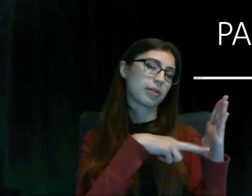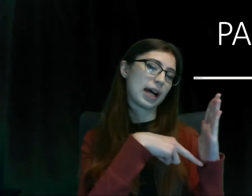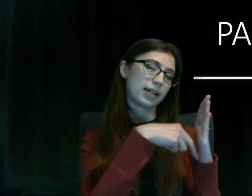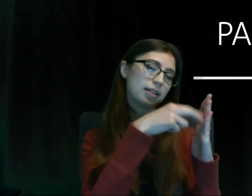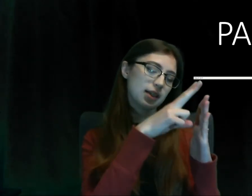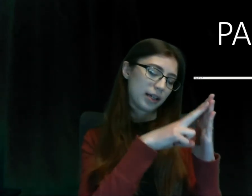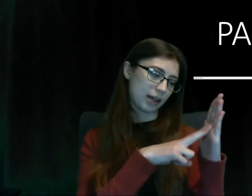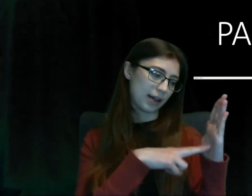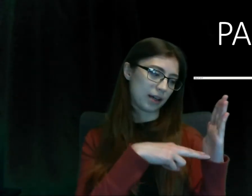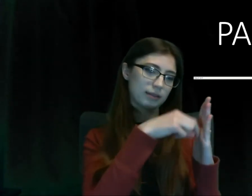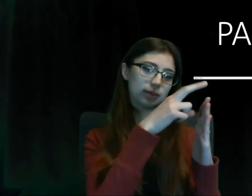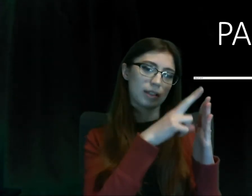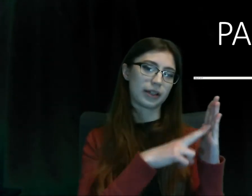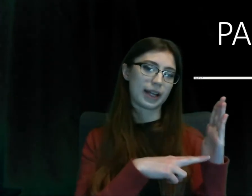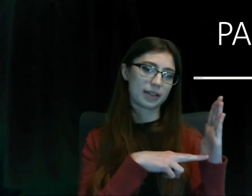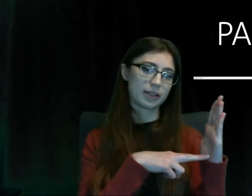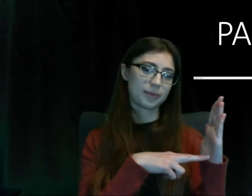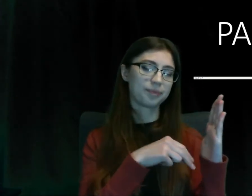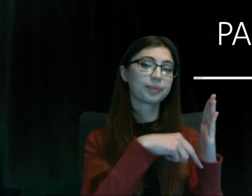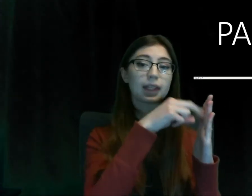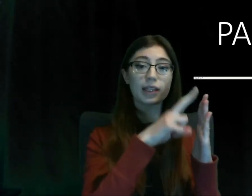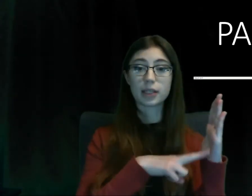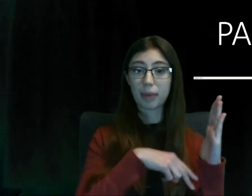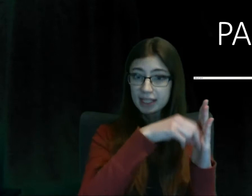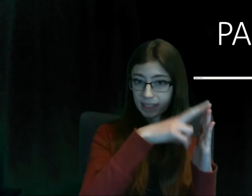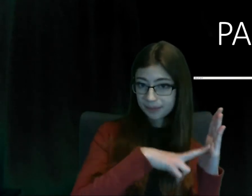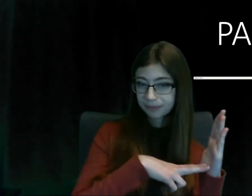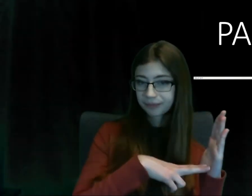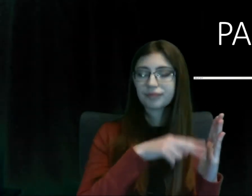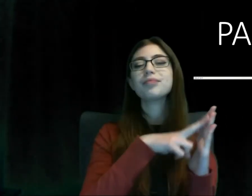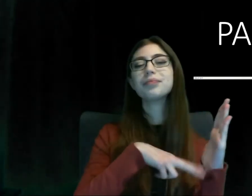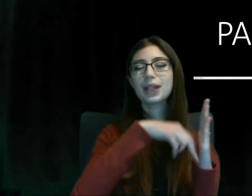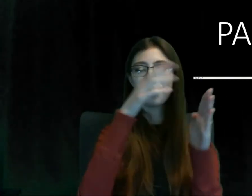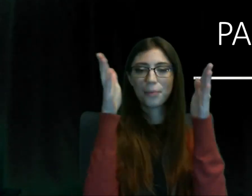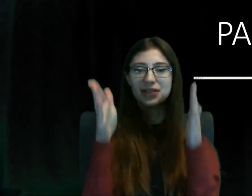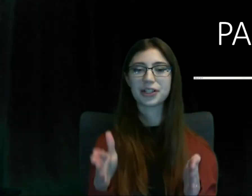pattern on your hand. So paint, painter,